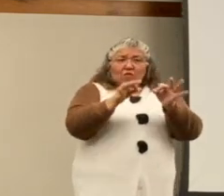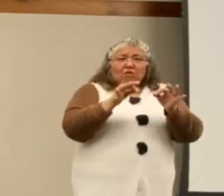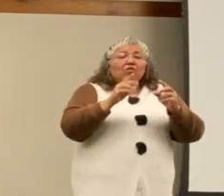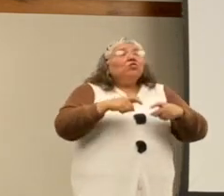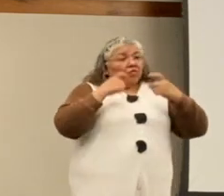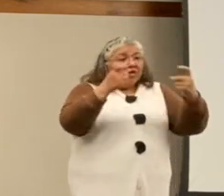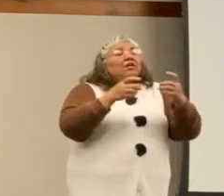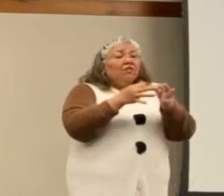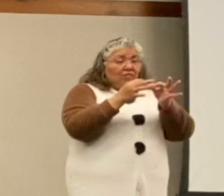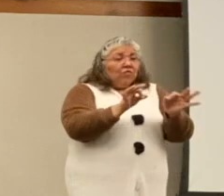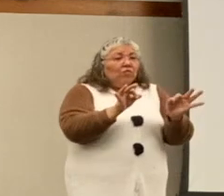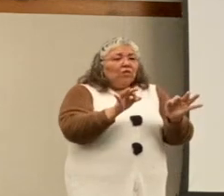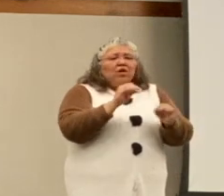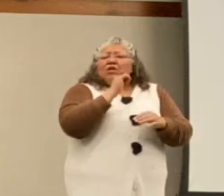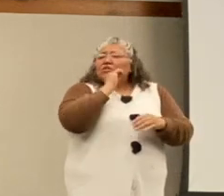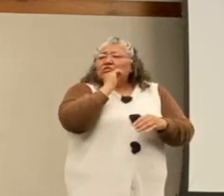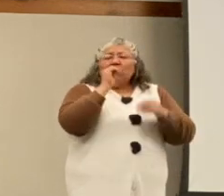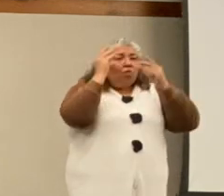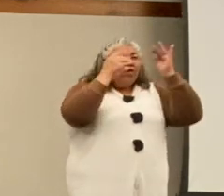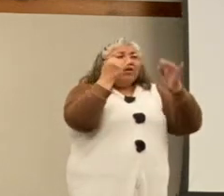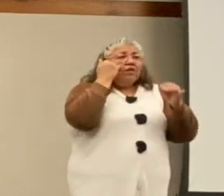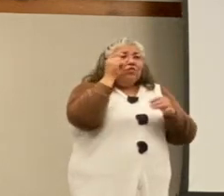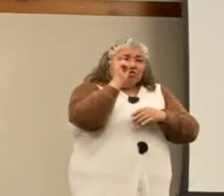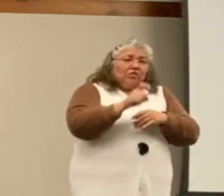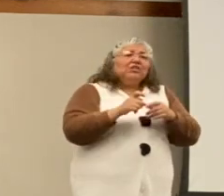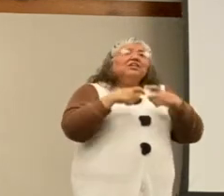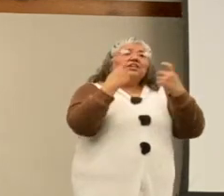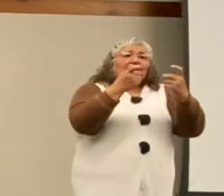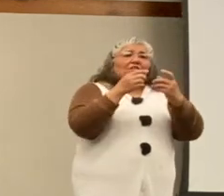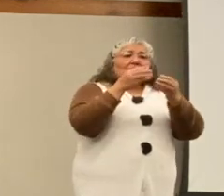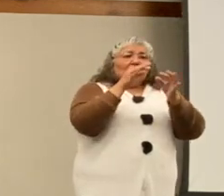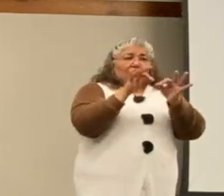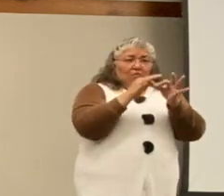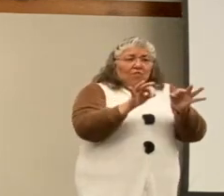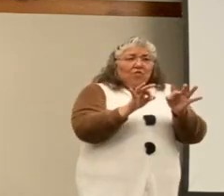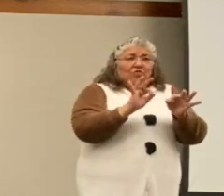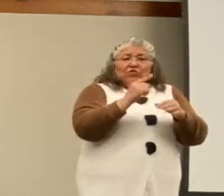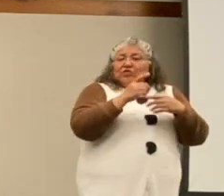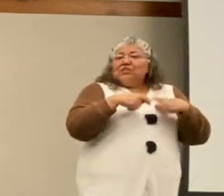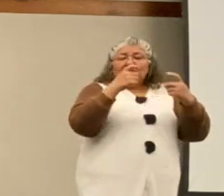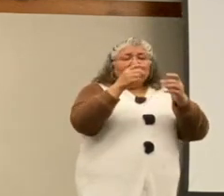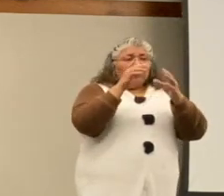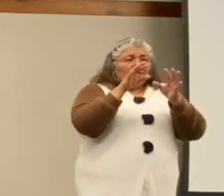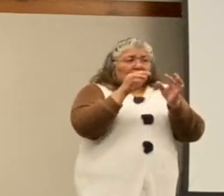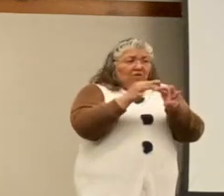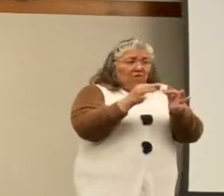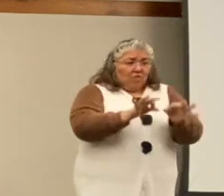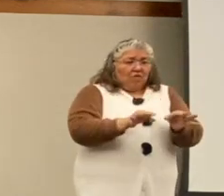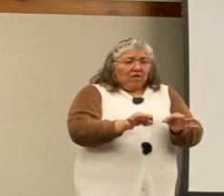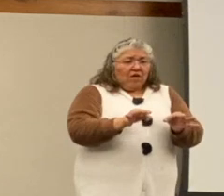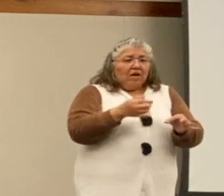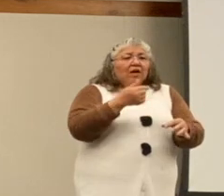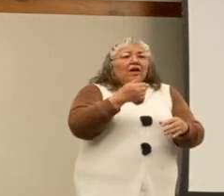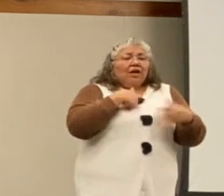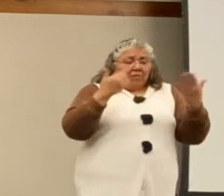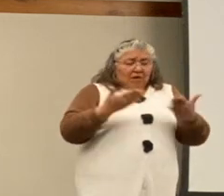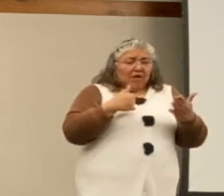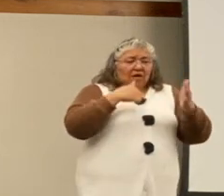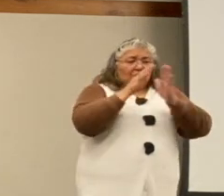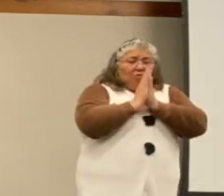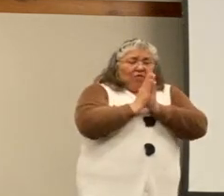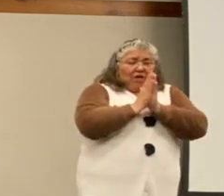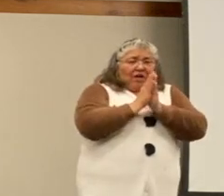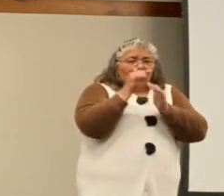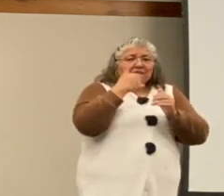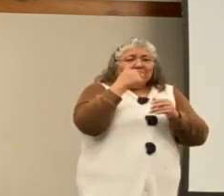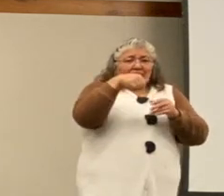the word. Don't wonder if you should give the word. Give the word, okay? And so here I am praying, and I said this